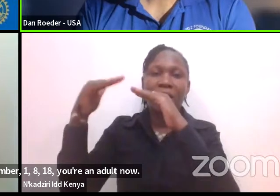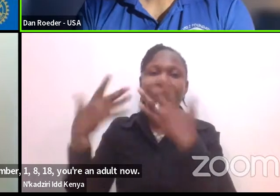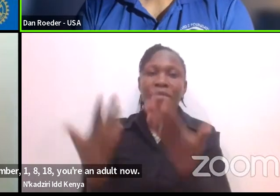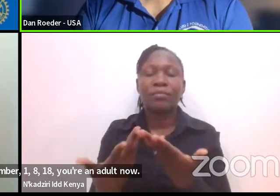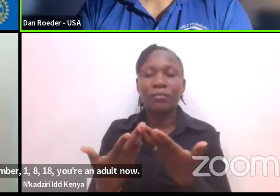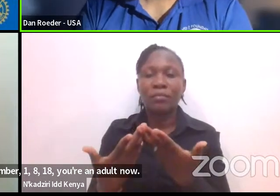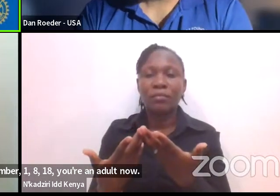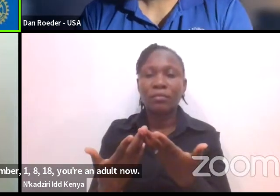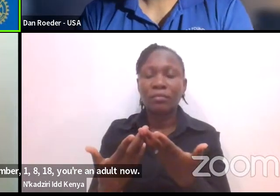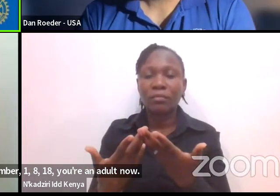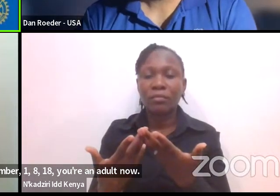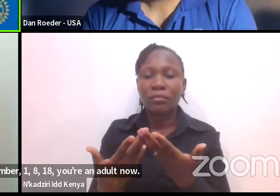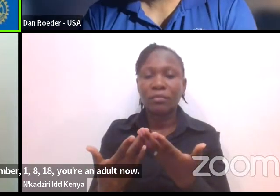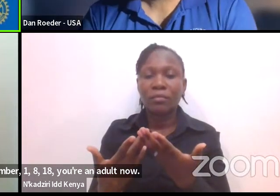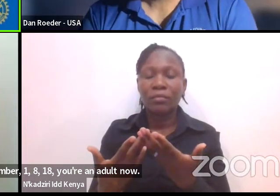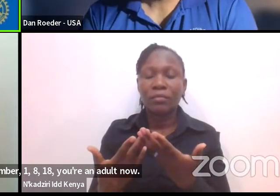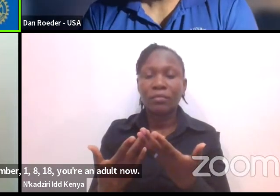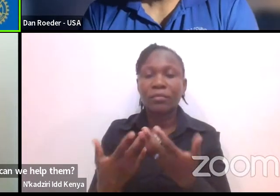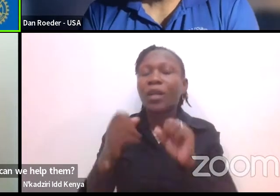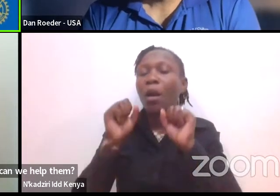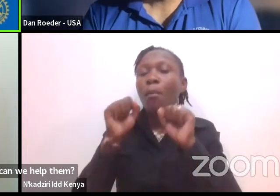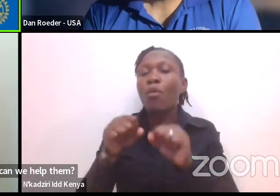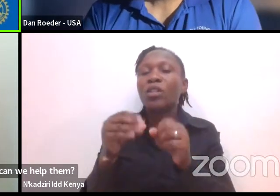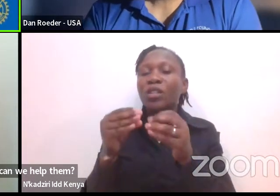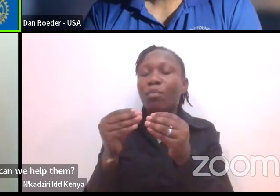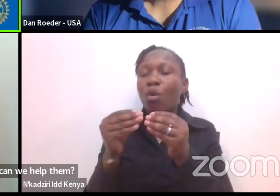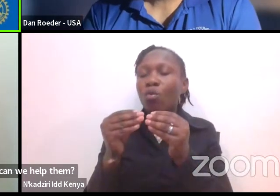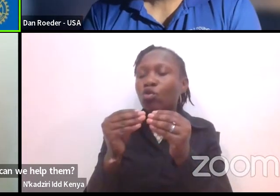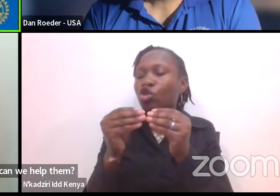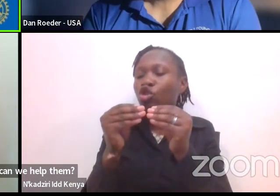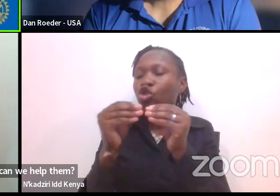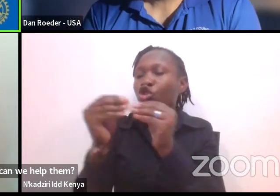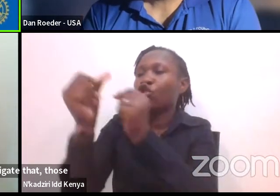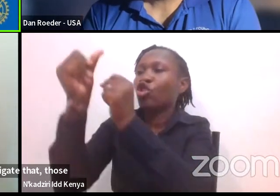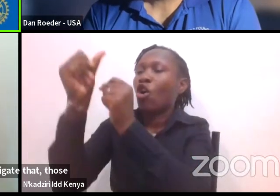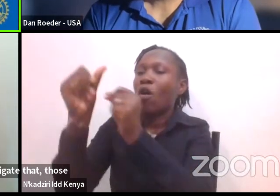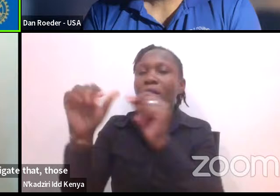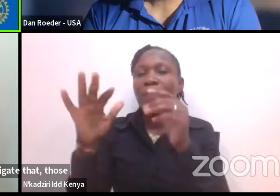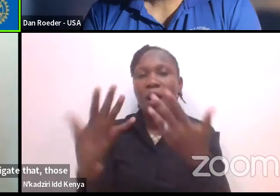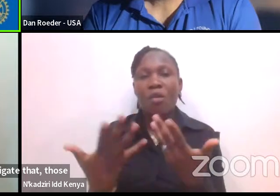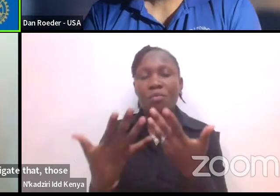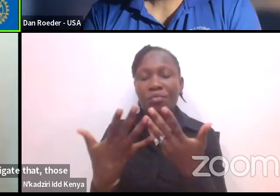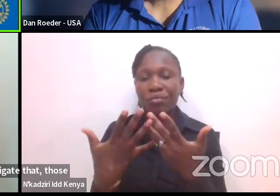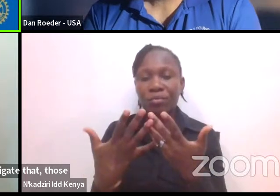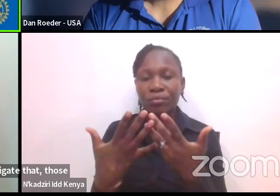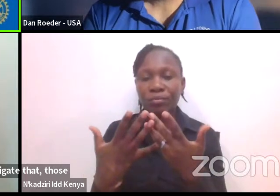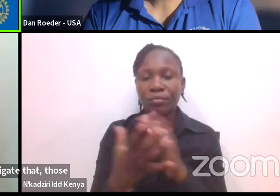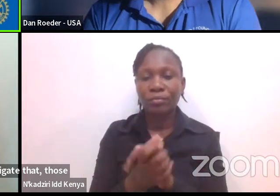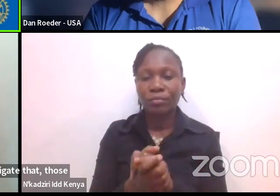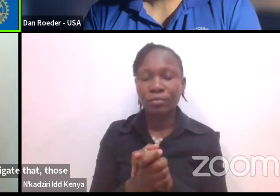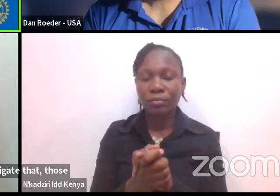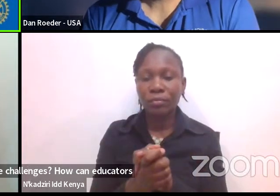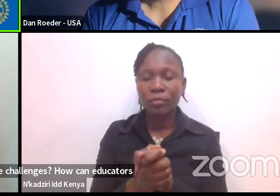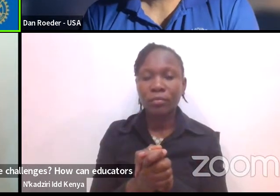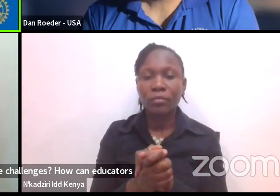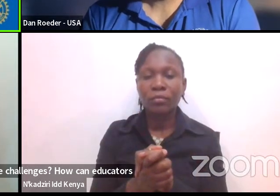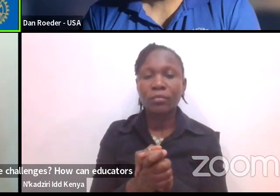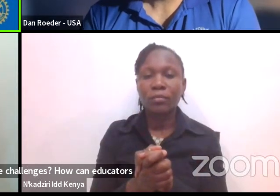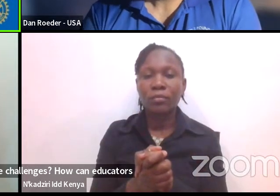them to navigate those challenges? How can educators help them, or disability advocates?